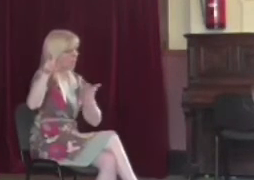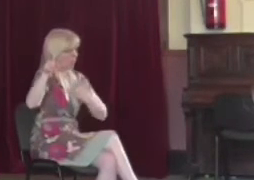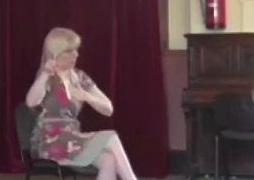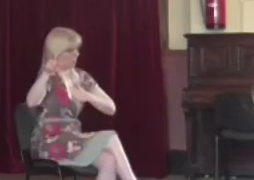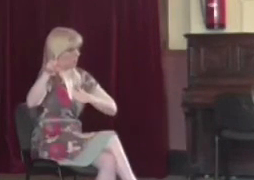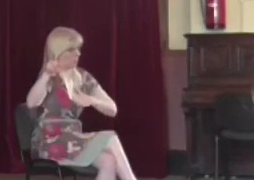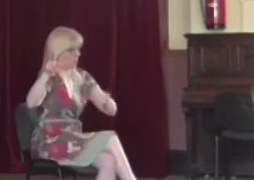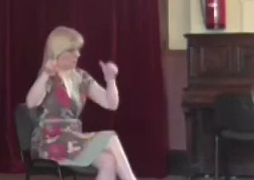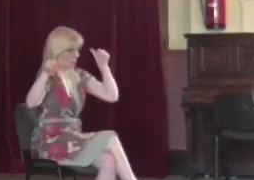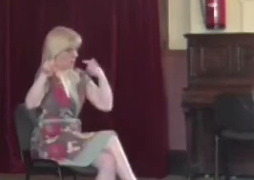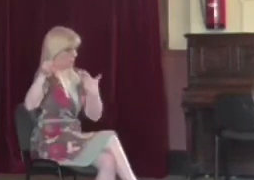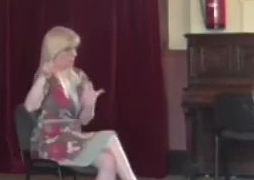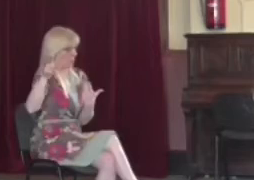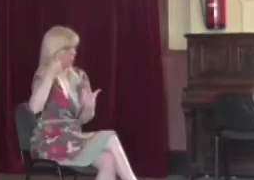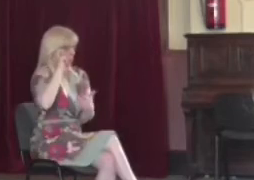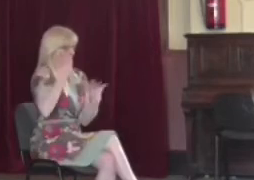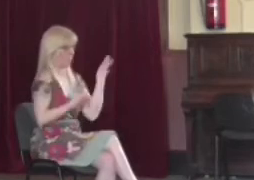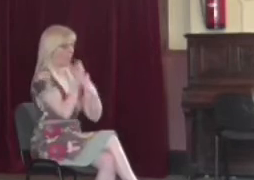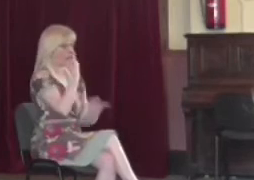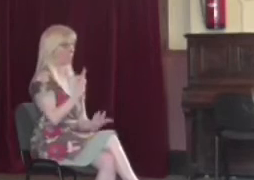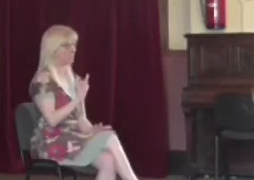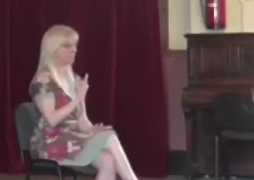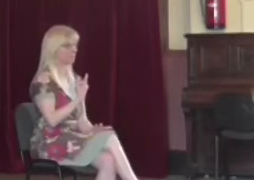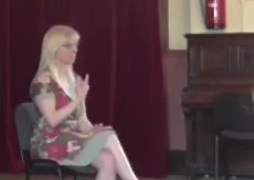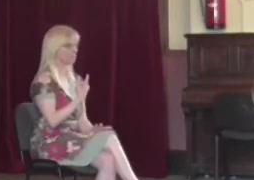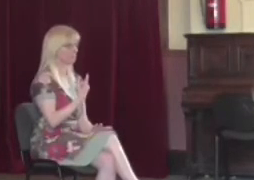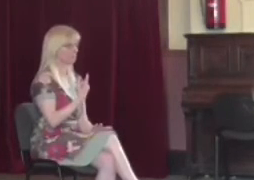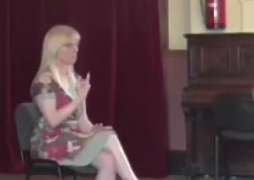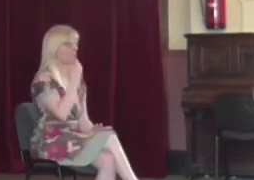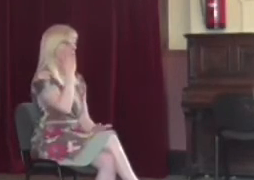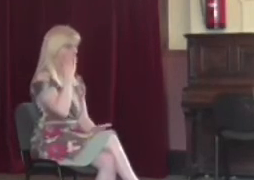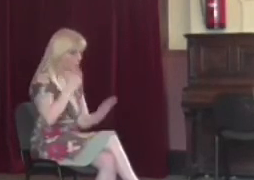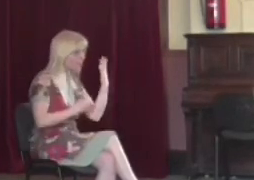where I'm going to be in 10 years' time. I need to know that.